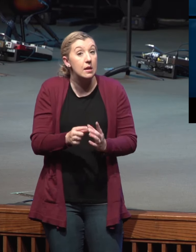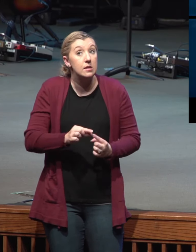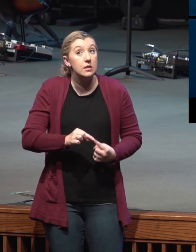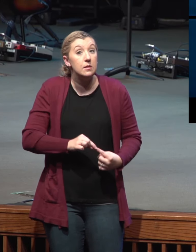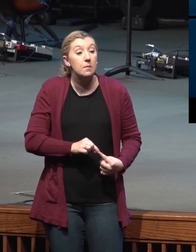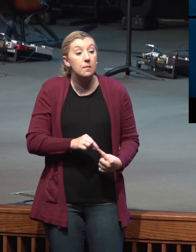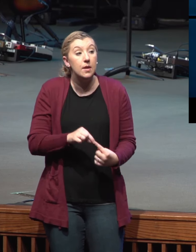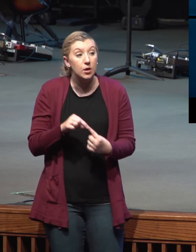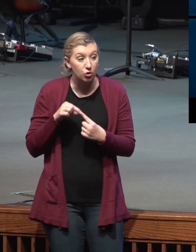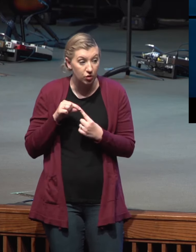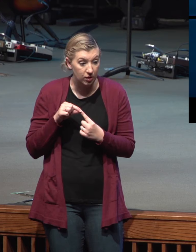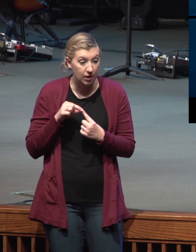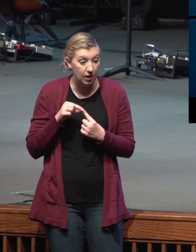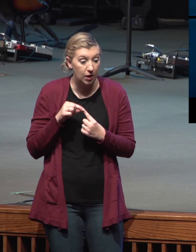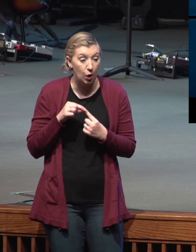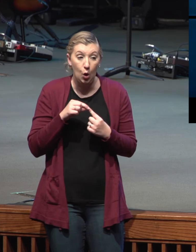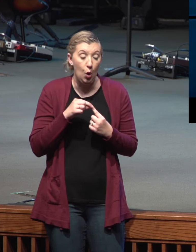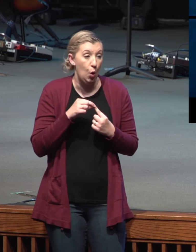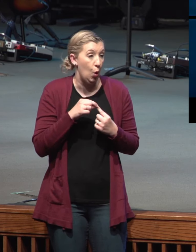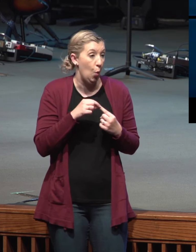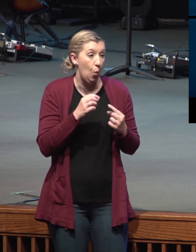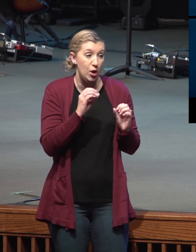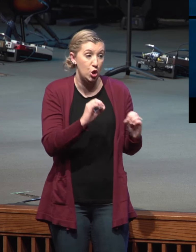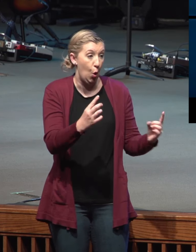especially when no one is looking.